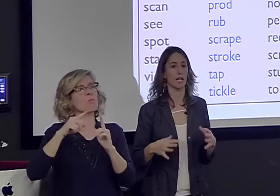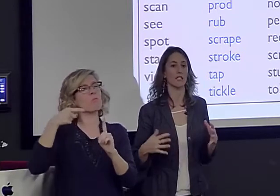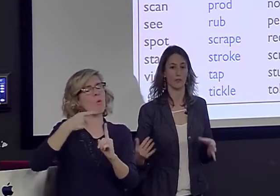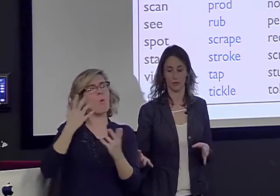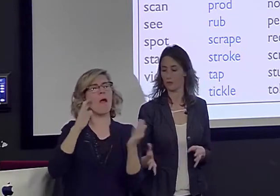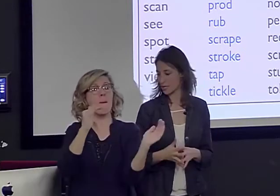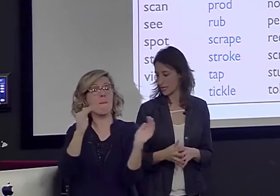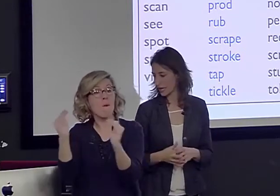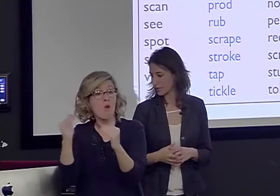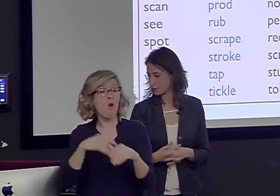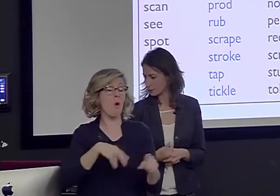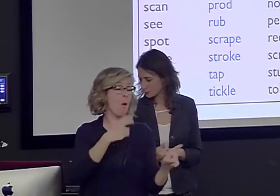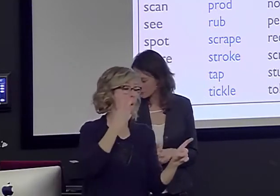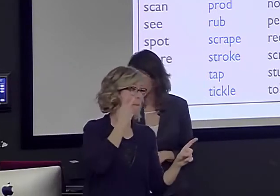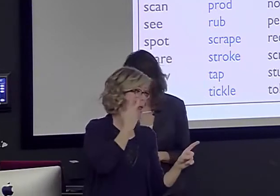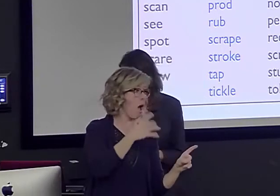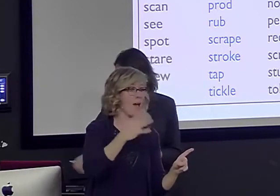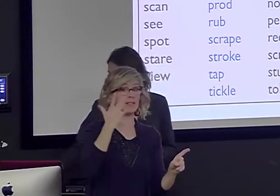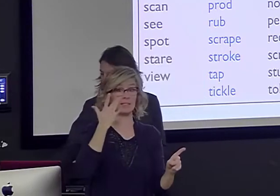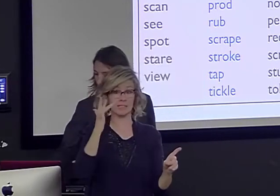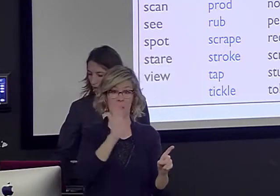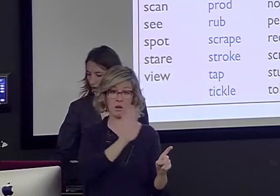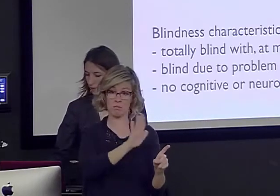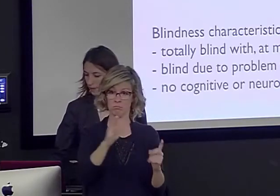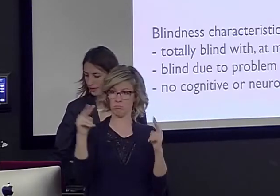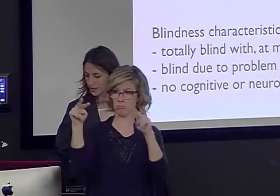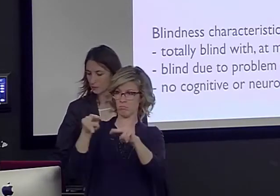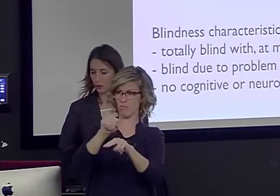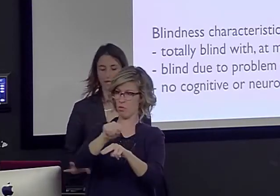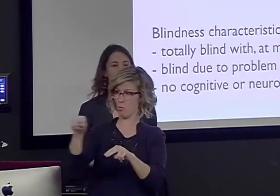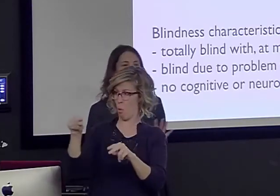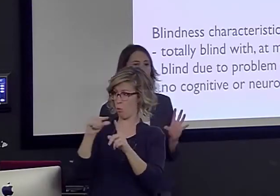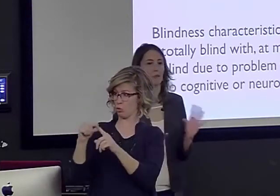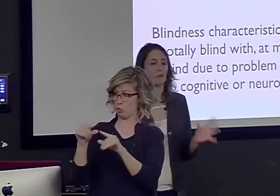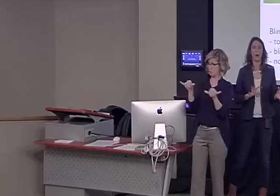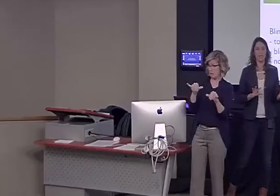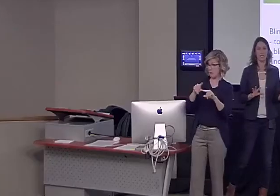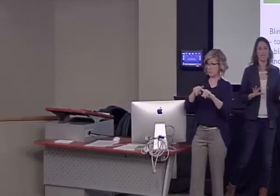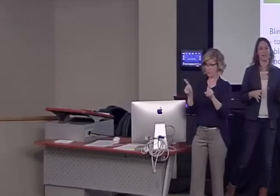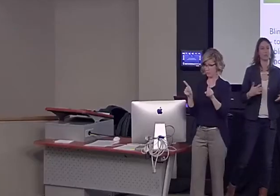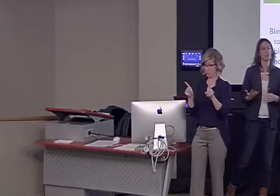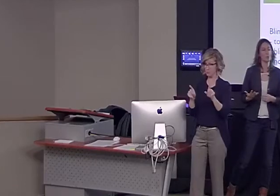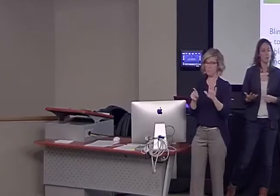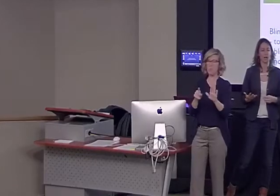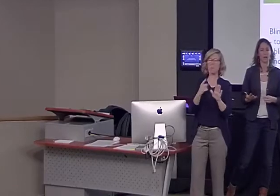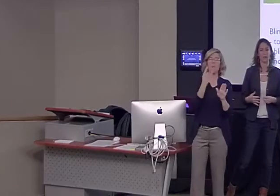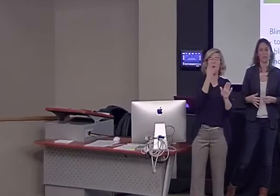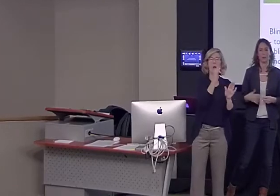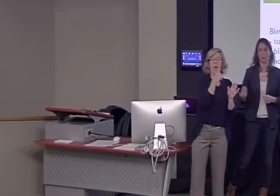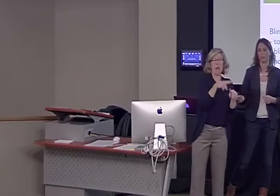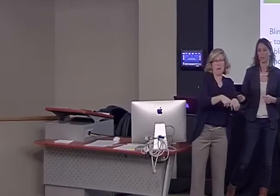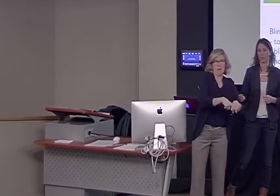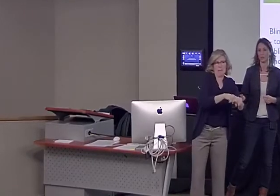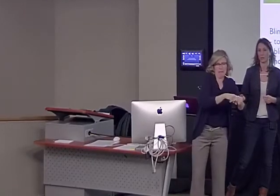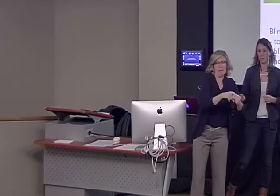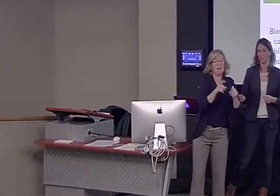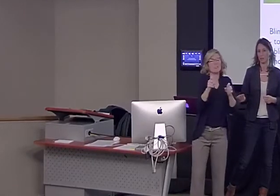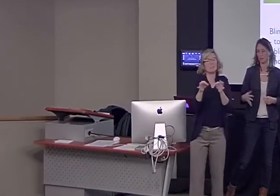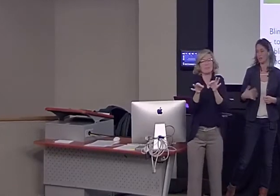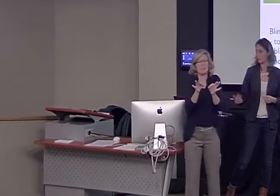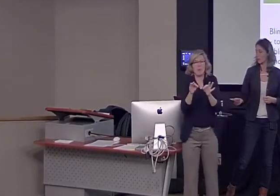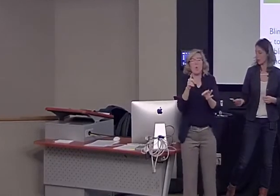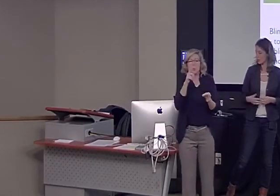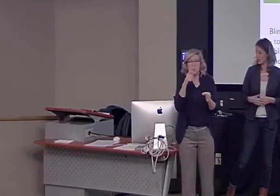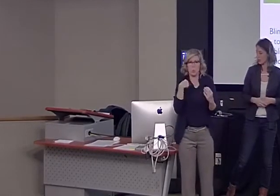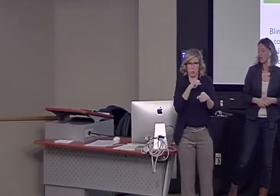verbs any different from the sighted? So at this point, I'm going to take a pause and tell you a little bit about the population of